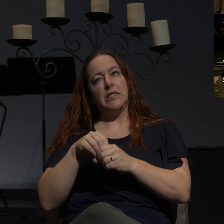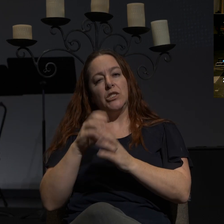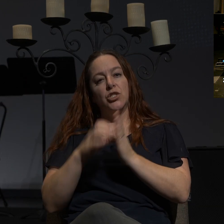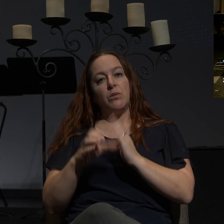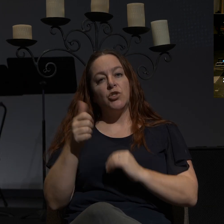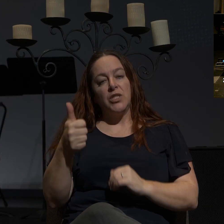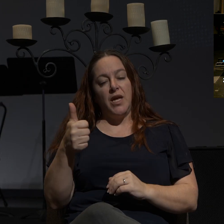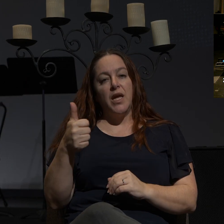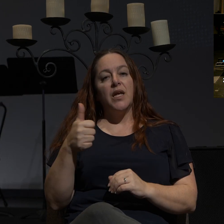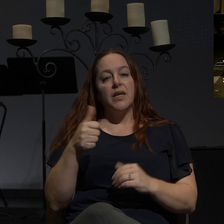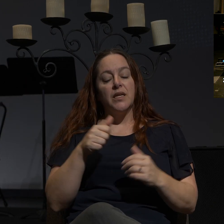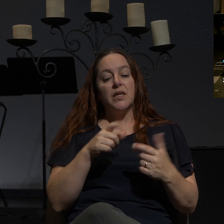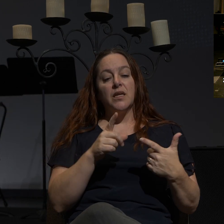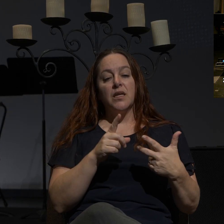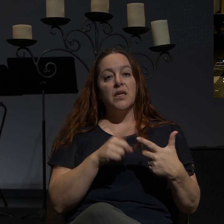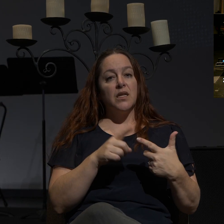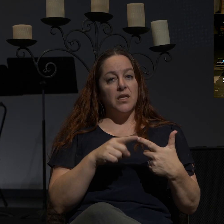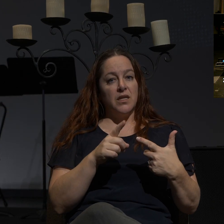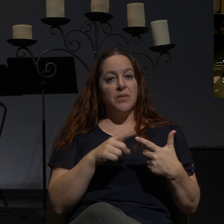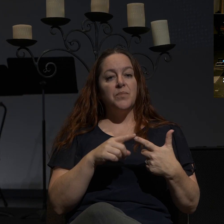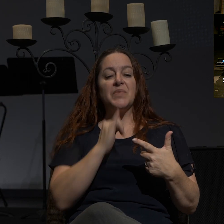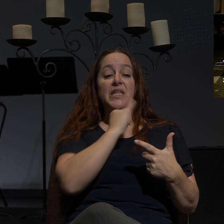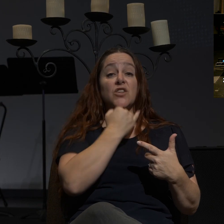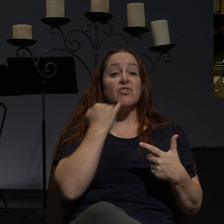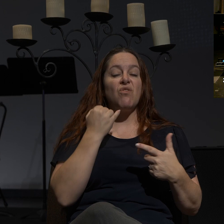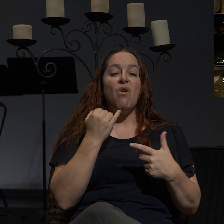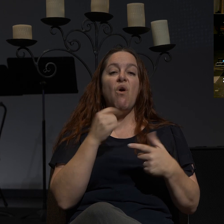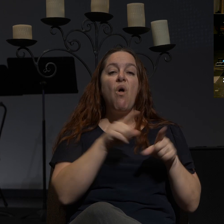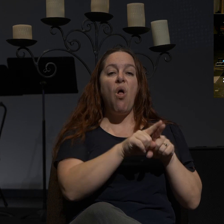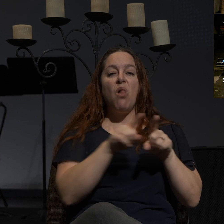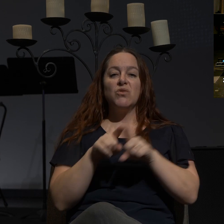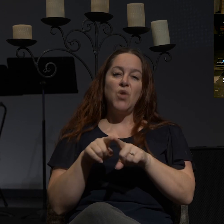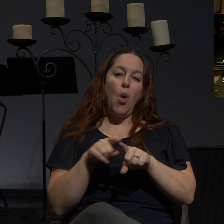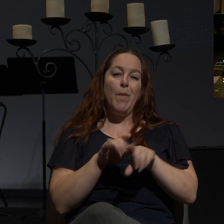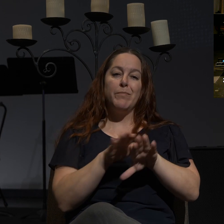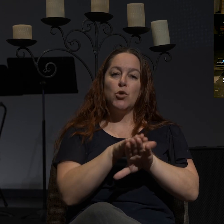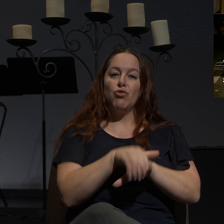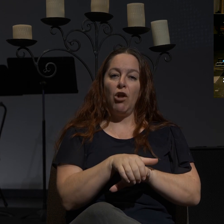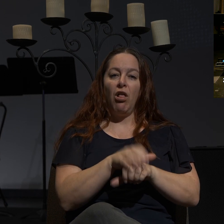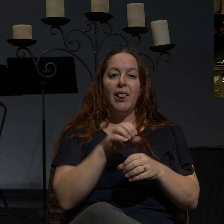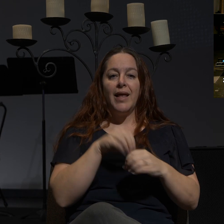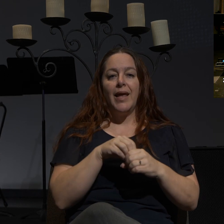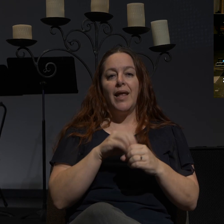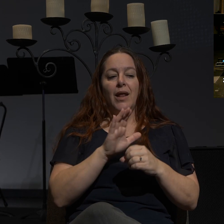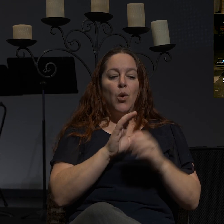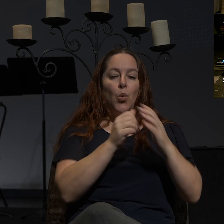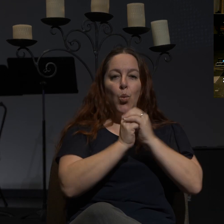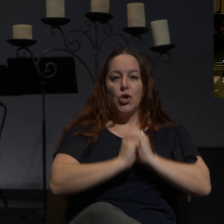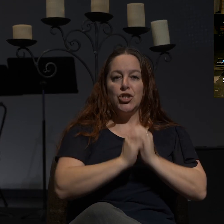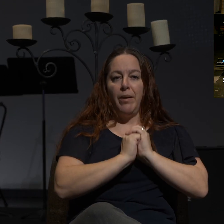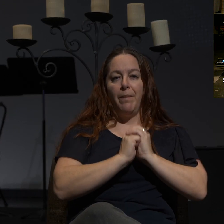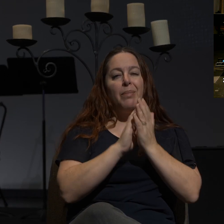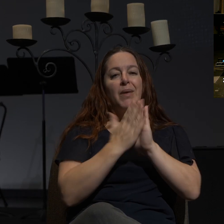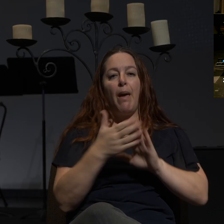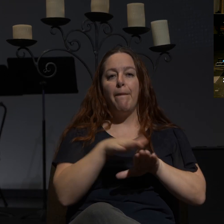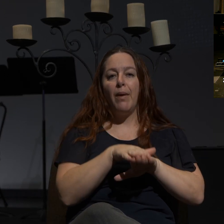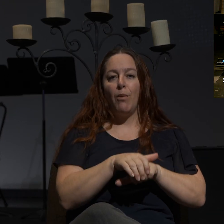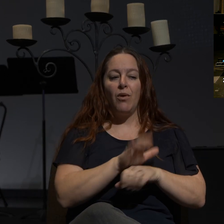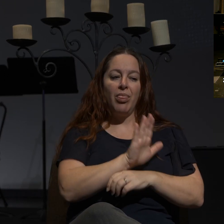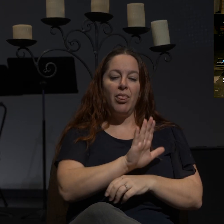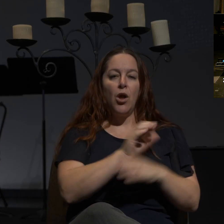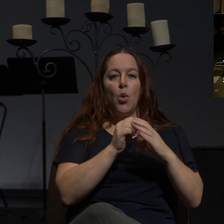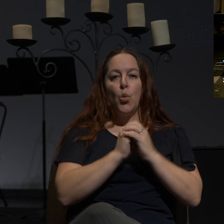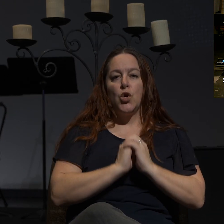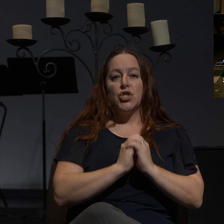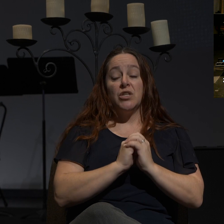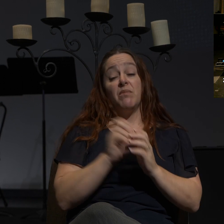is the nation of Israel was also very hypocritical in their worship. They'd become hypocrites in their worship. Or